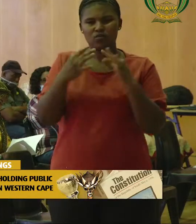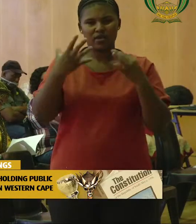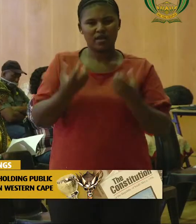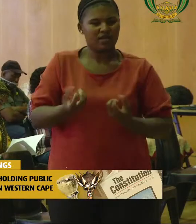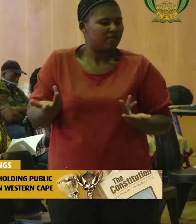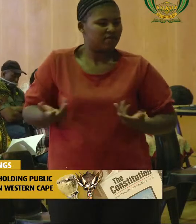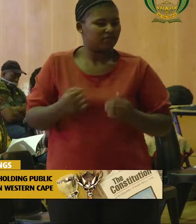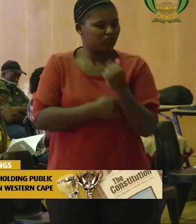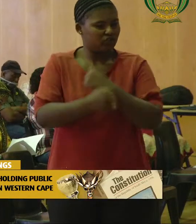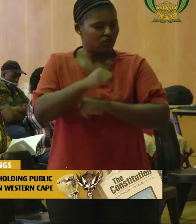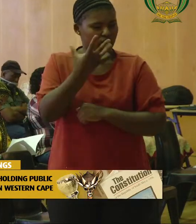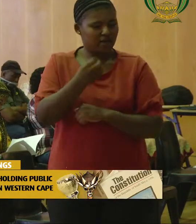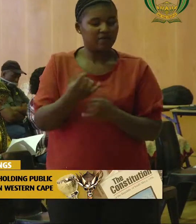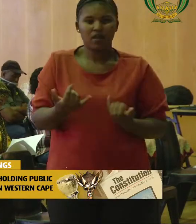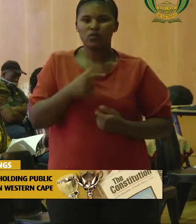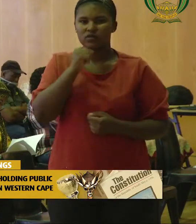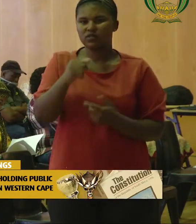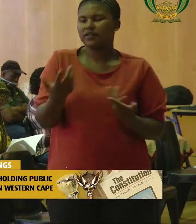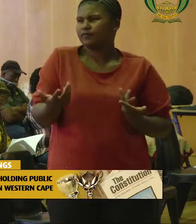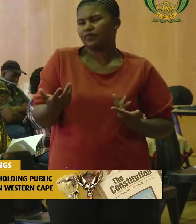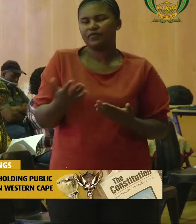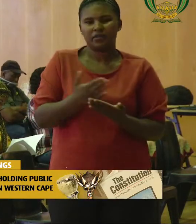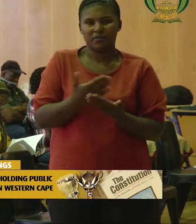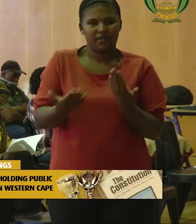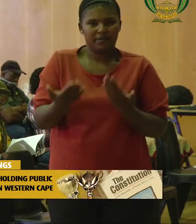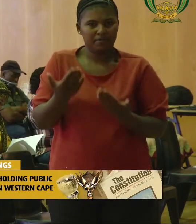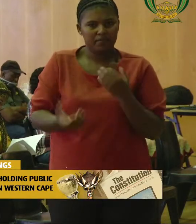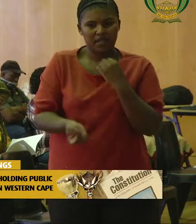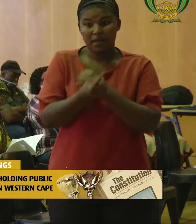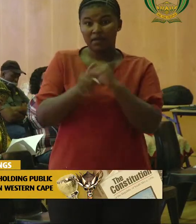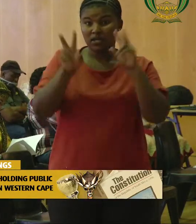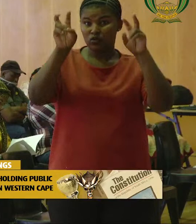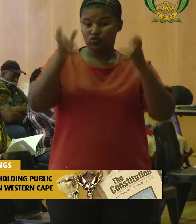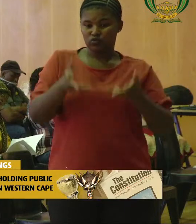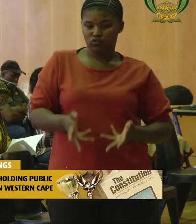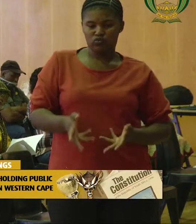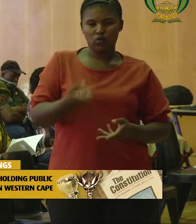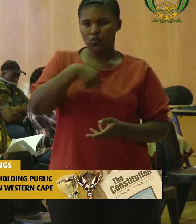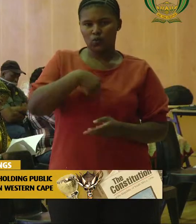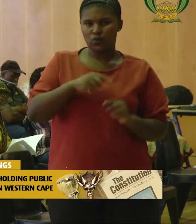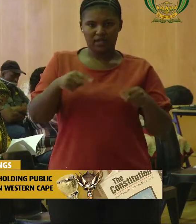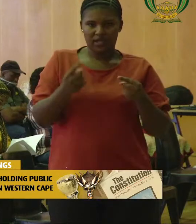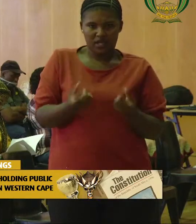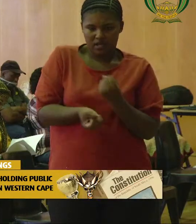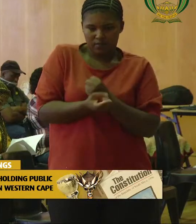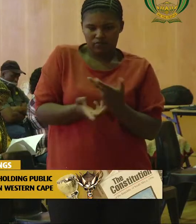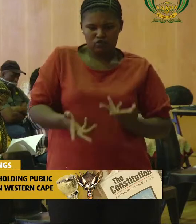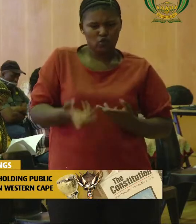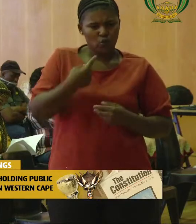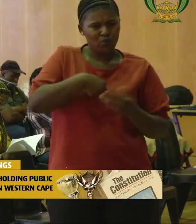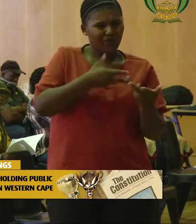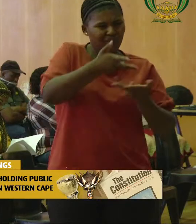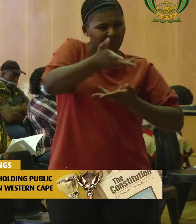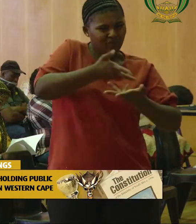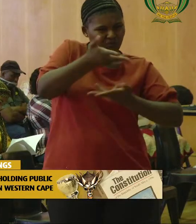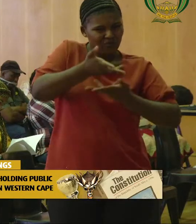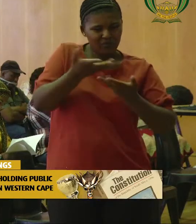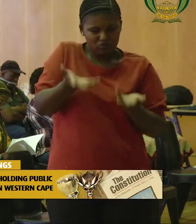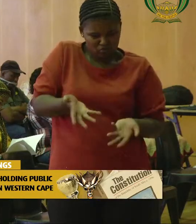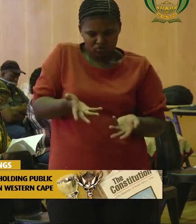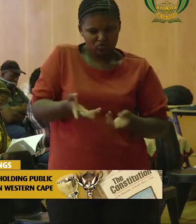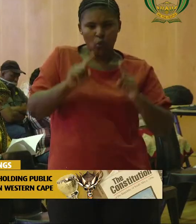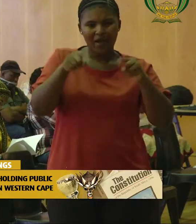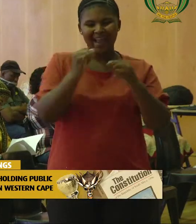you. Because at some point, at issues like this, these were not supposed to be even negotiated. It's unnegotiable